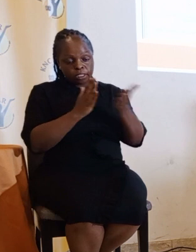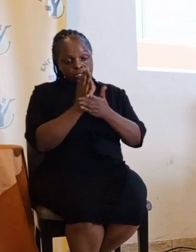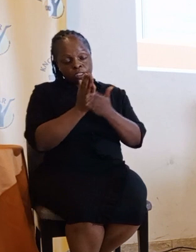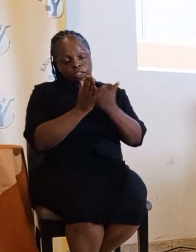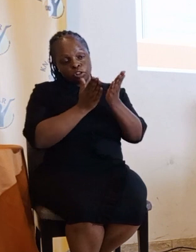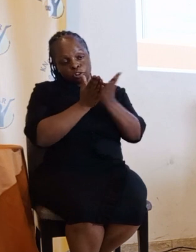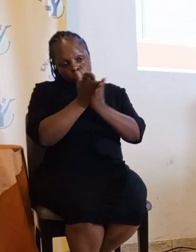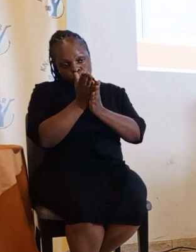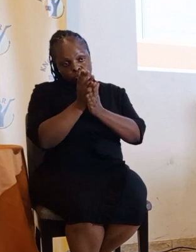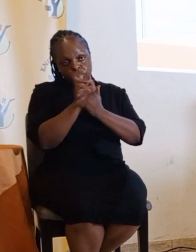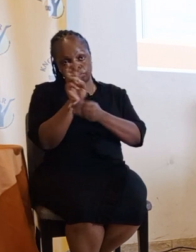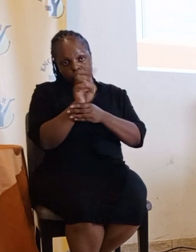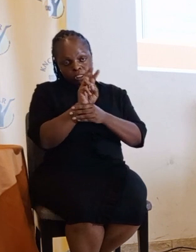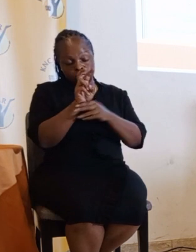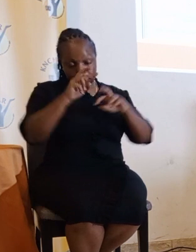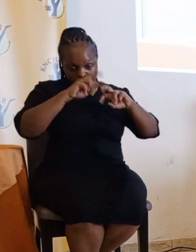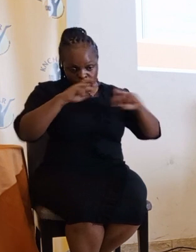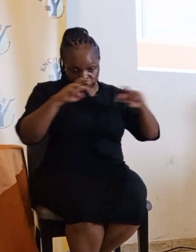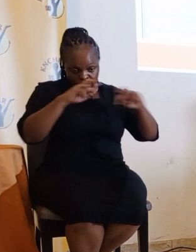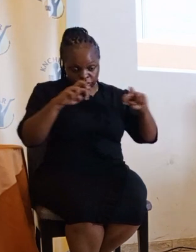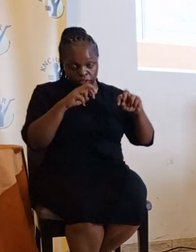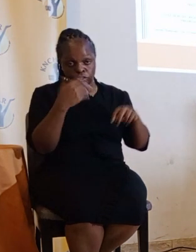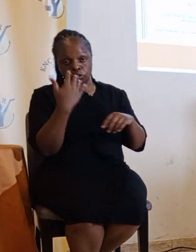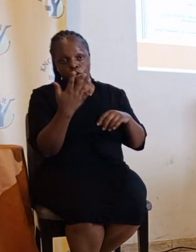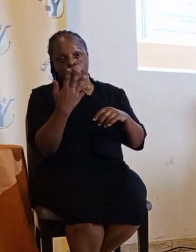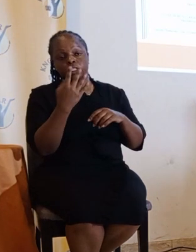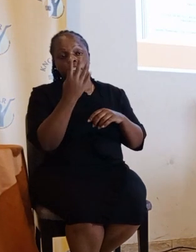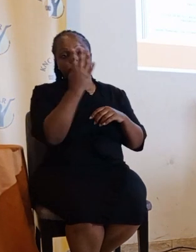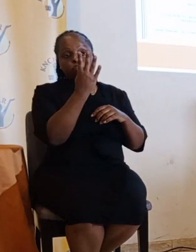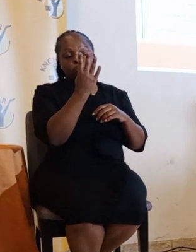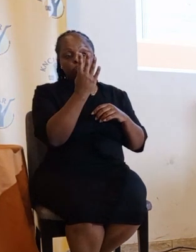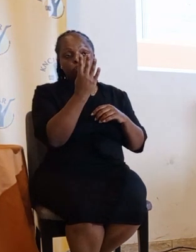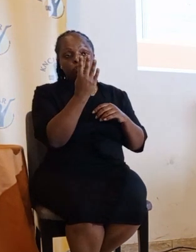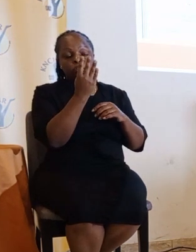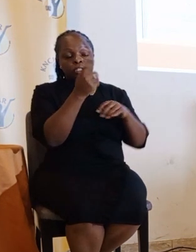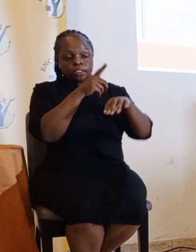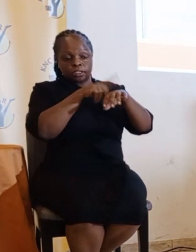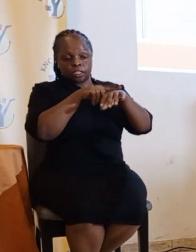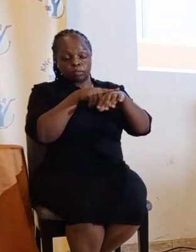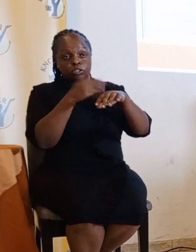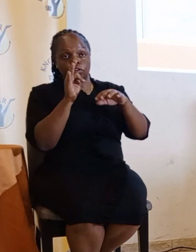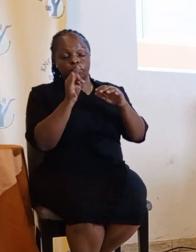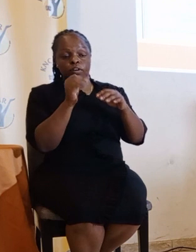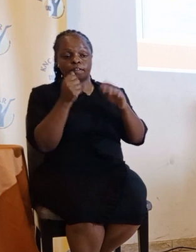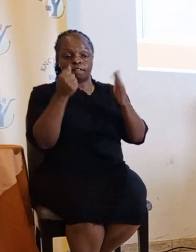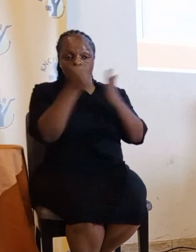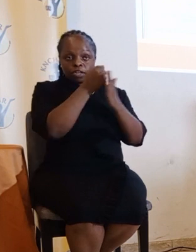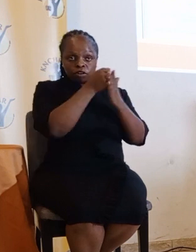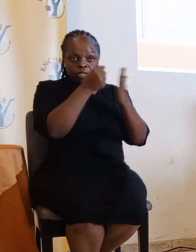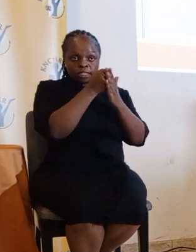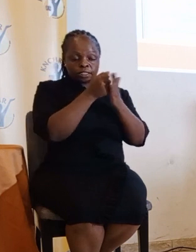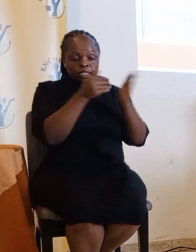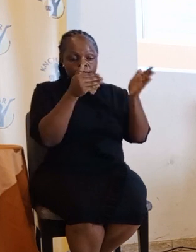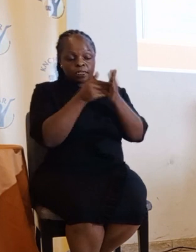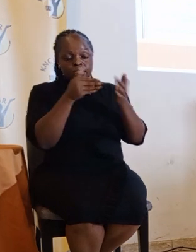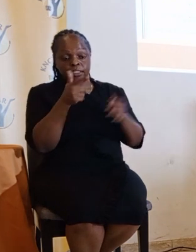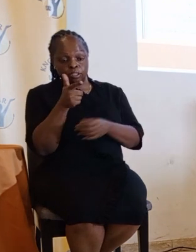its monitoring interventions, documented 4 incidents of violence meted against the media